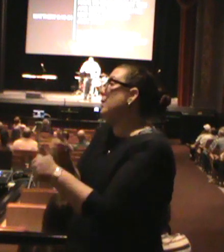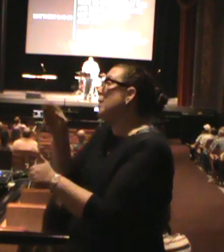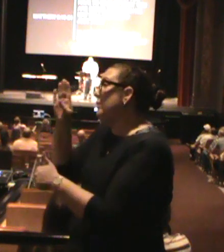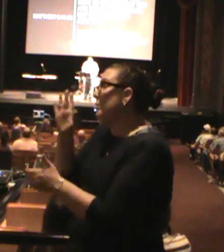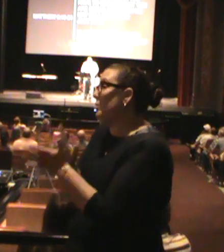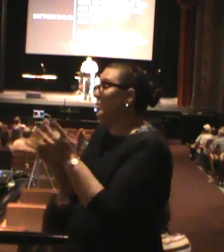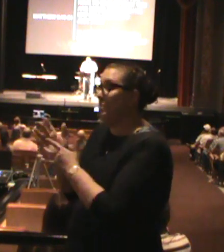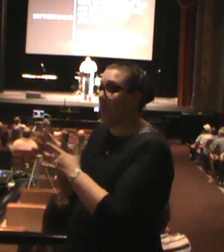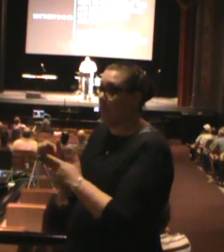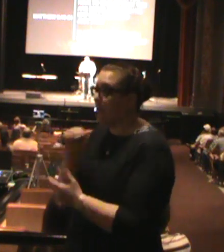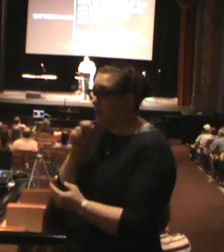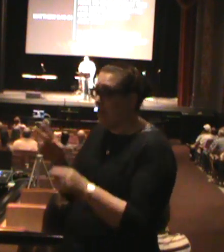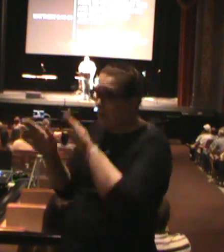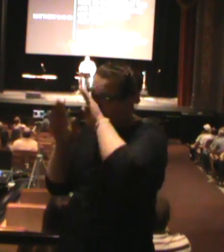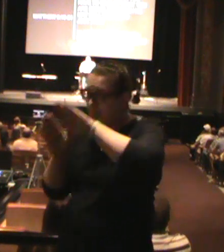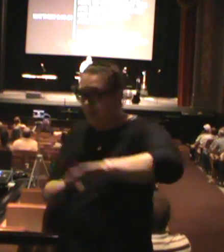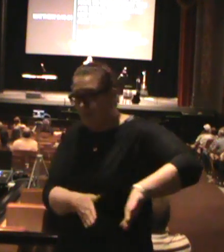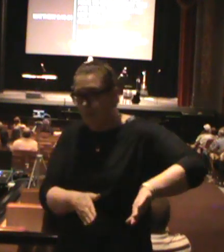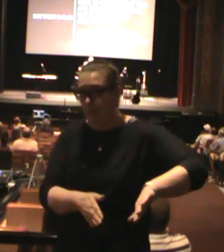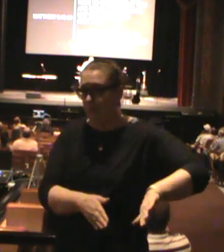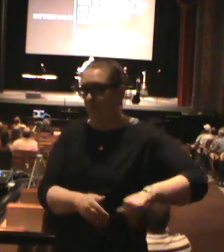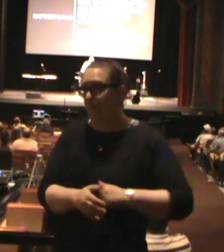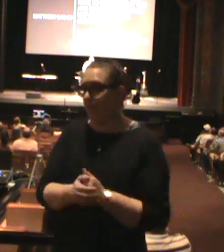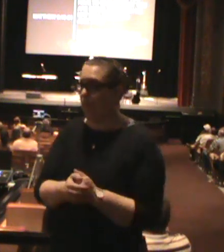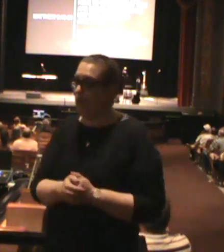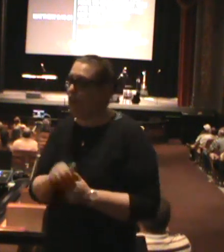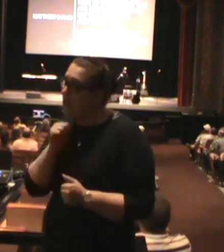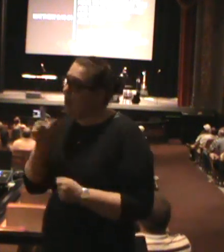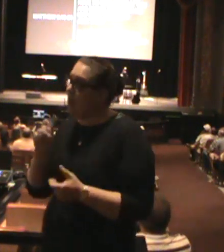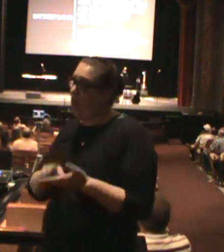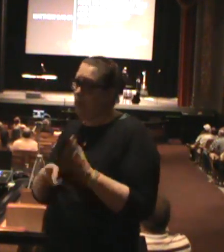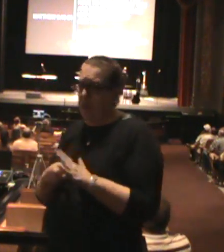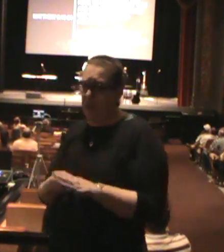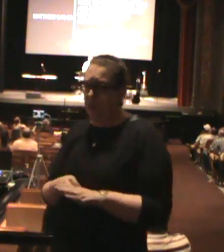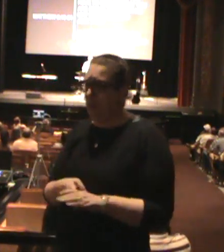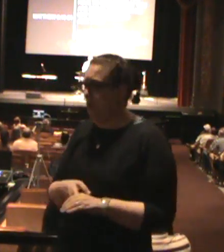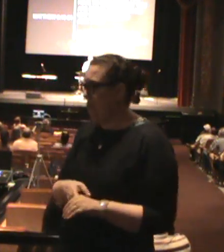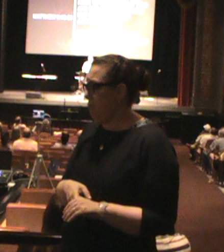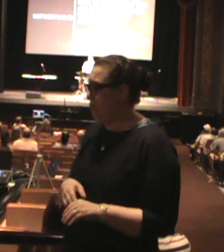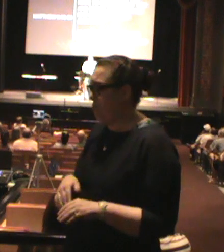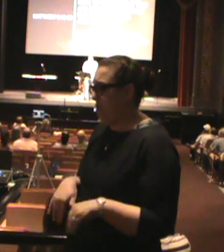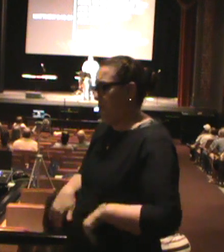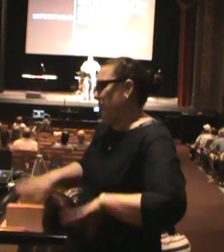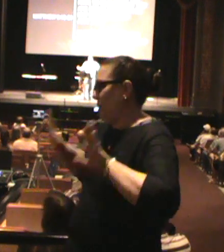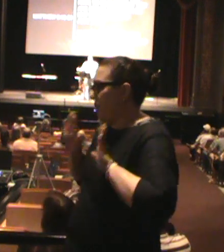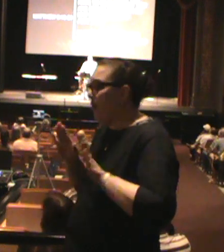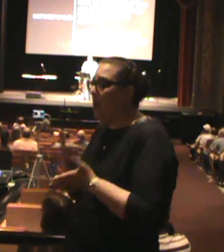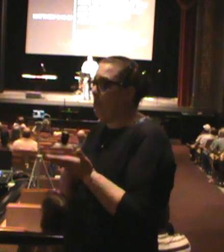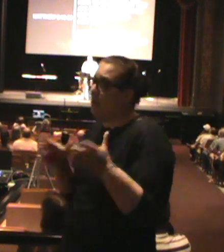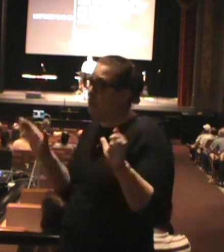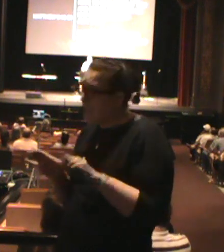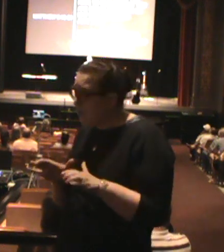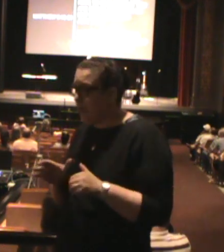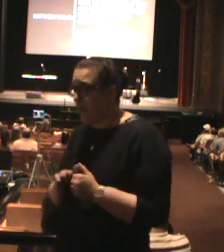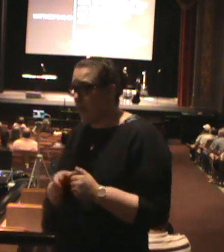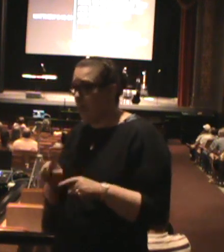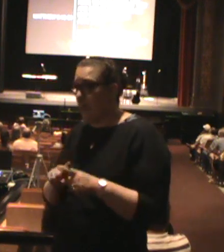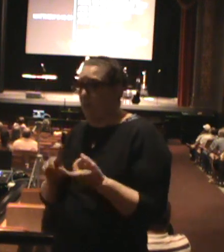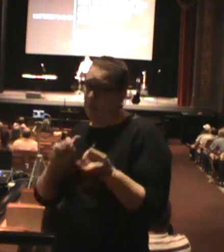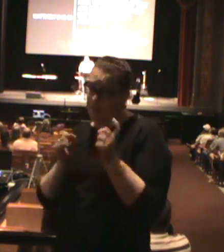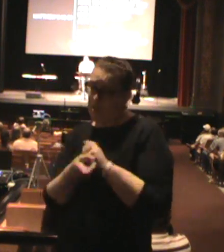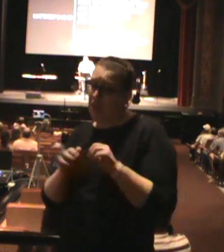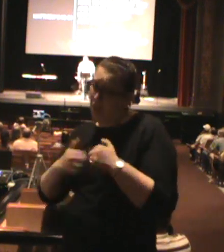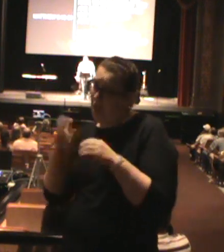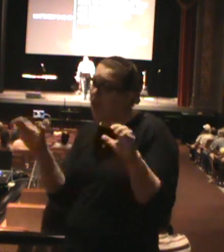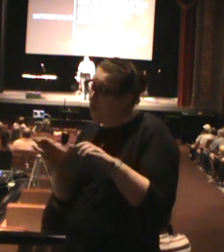and don't look back. When you're following Jesus, that doesn't mean you have to give up what you are doing. It doesn't mean you have to give up, but it means you change how you